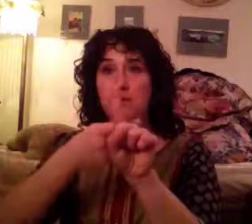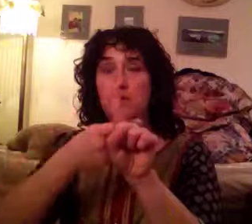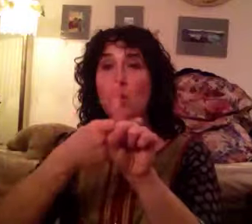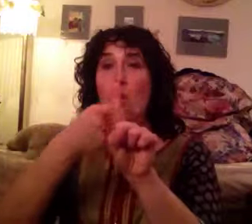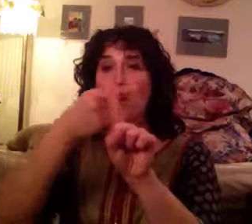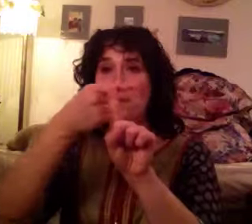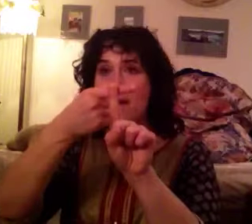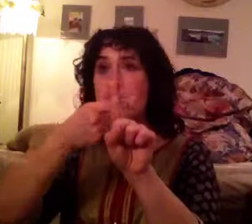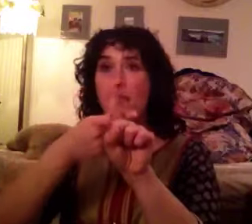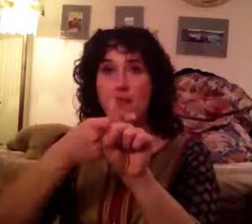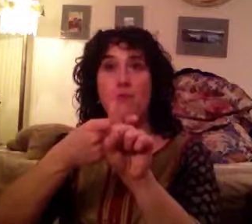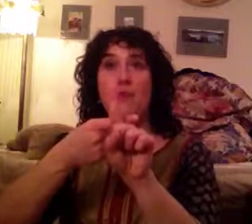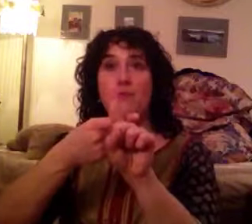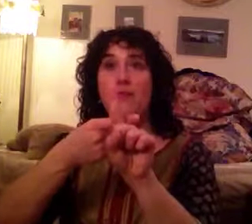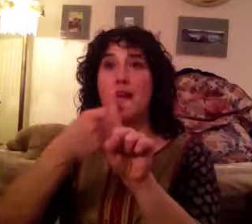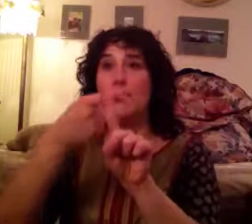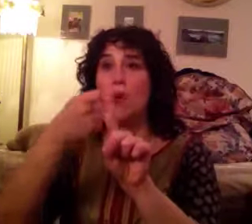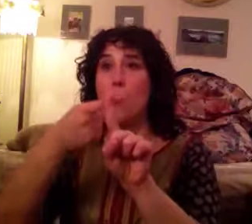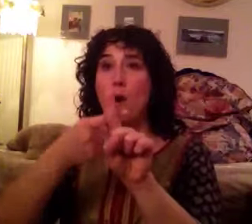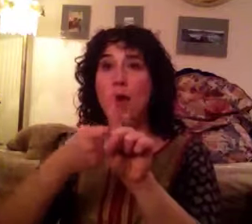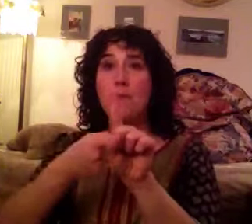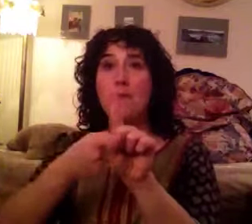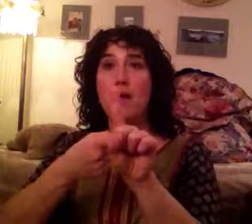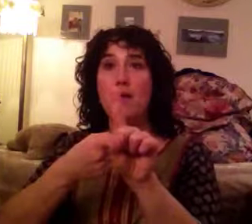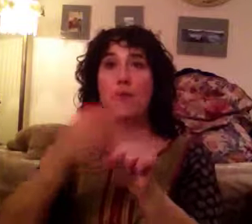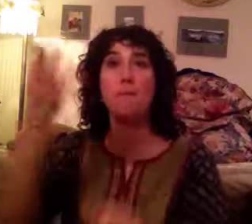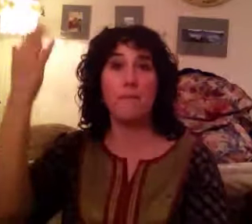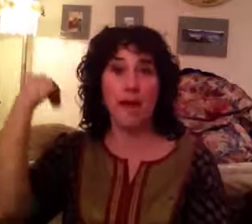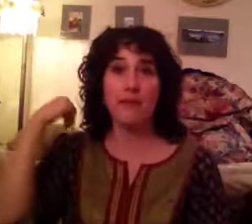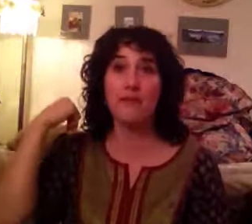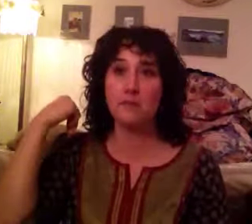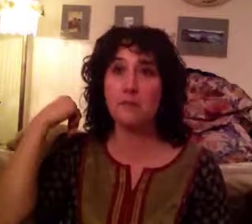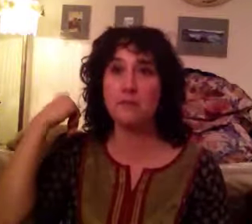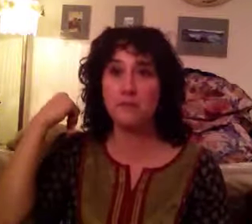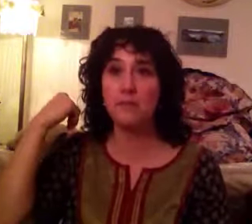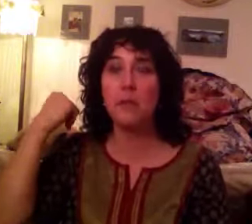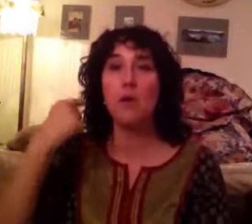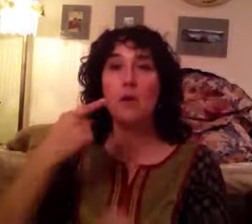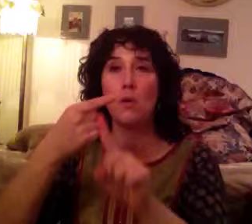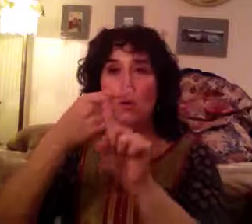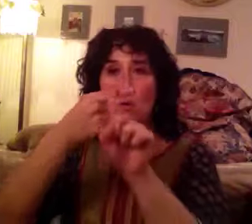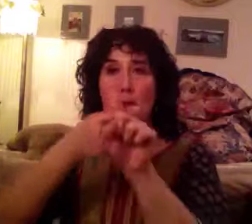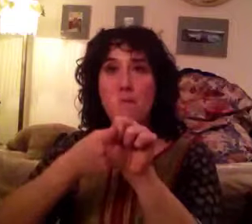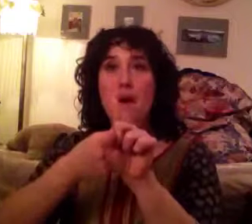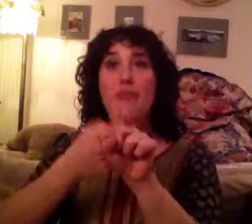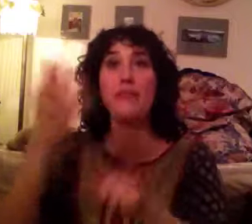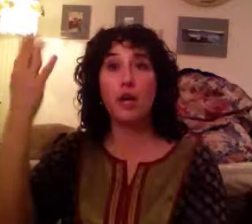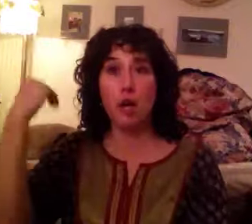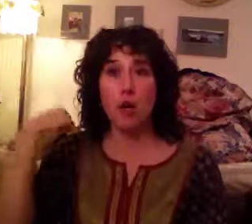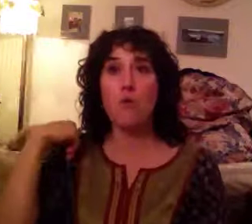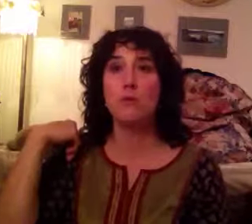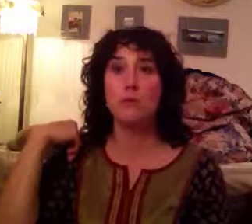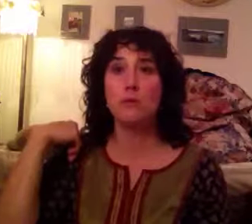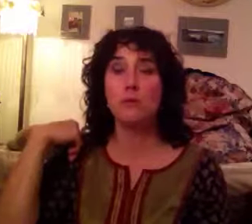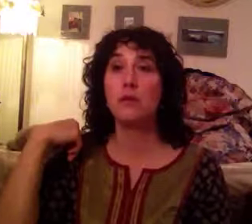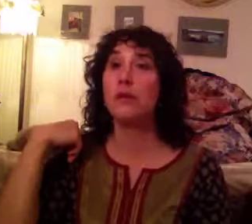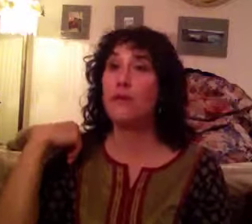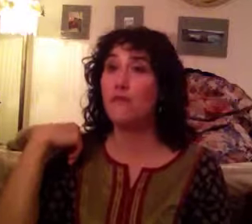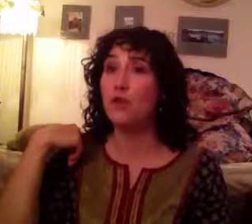So 1 month, this would be the sign. So 1 month past, 1 month ago. For